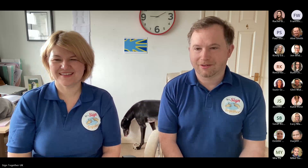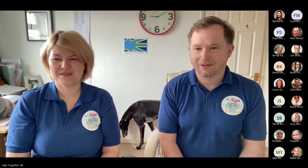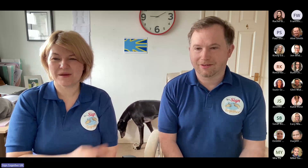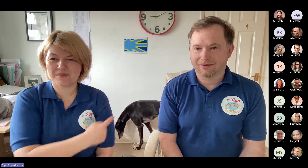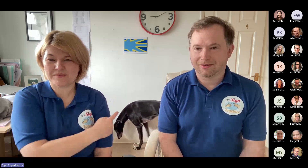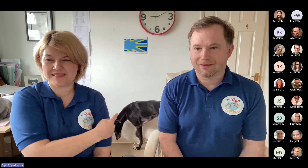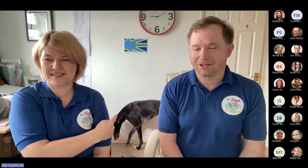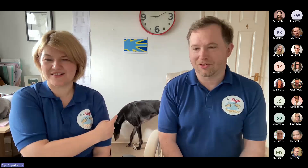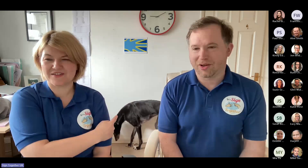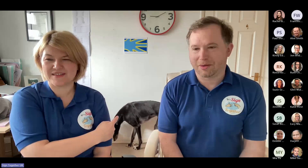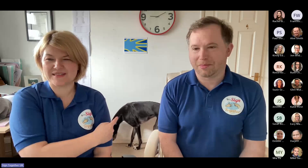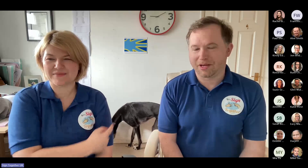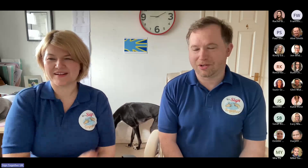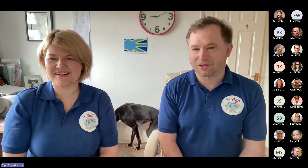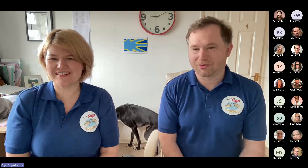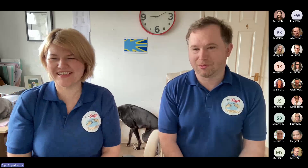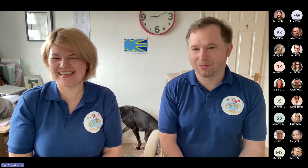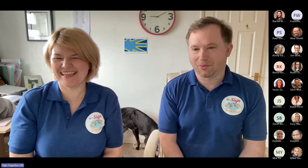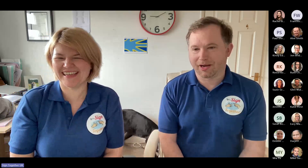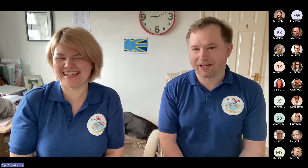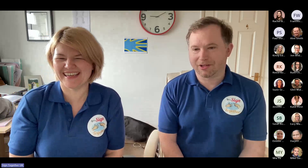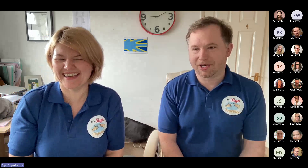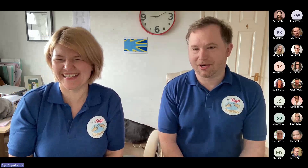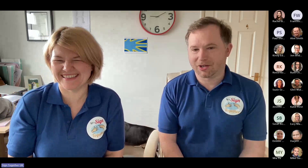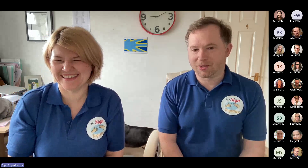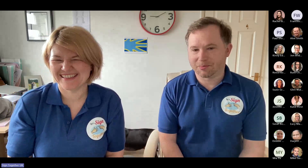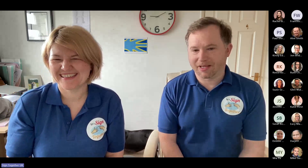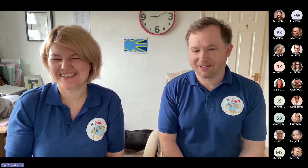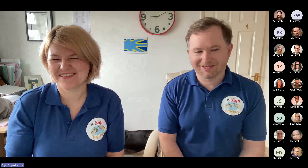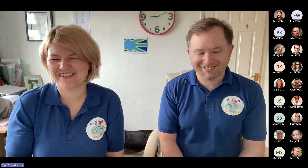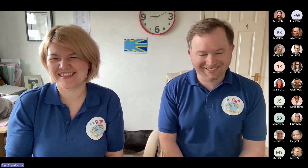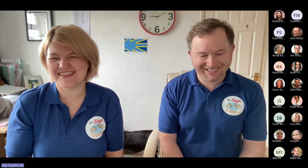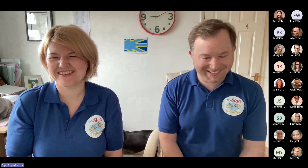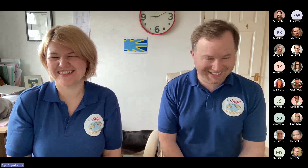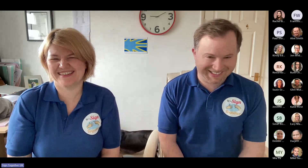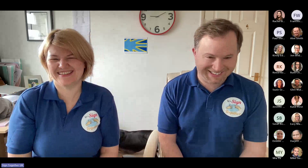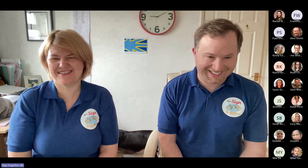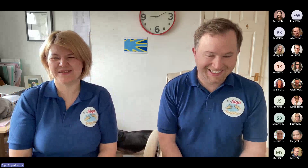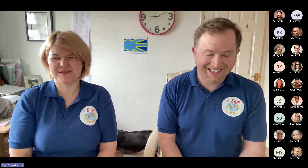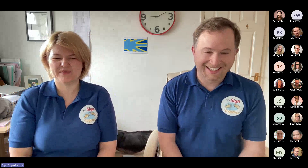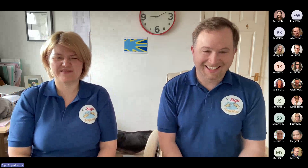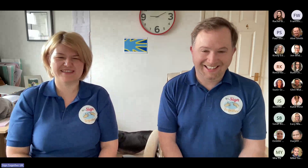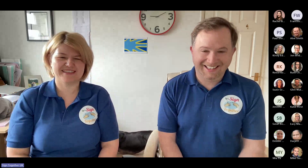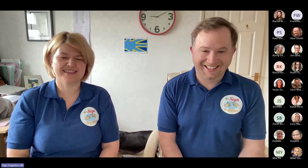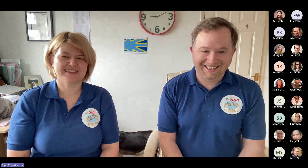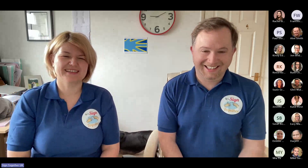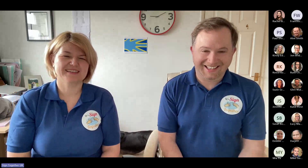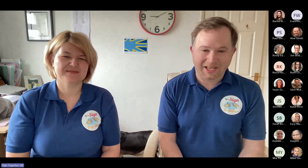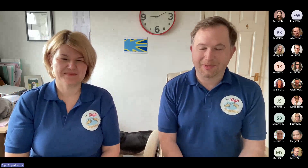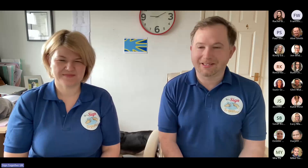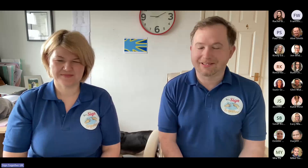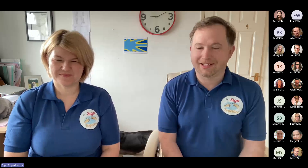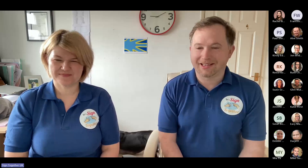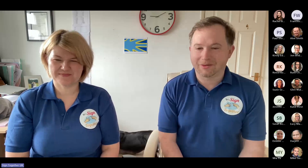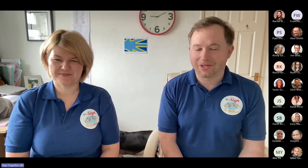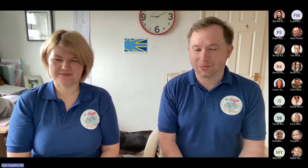You might be able to see. Sorry about my dog whining. She can't go to bed. She's very cute. She wants a breakfast. Happy Sign Language